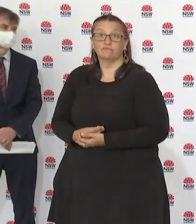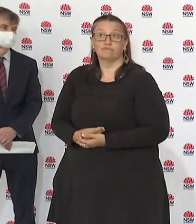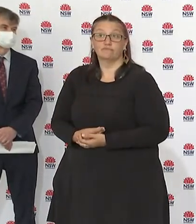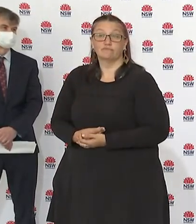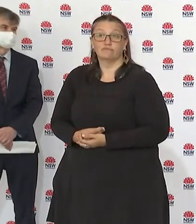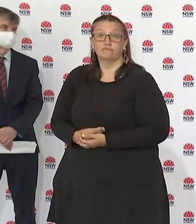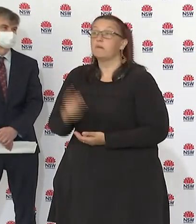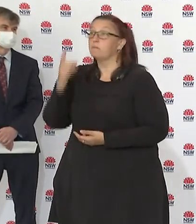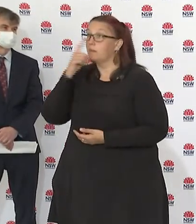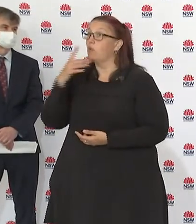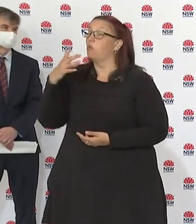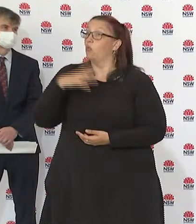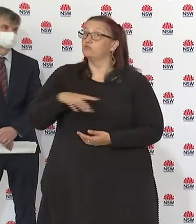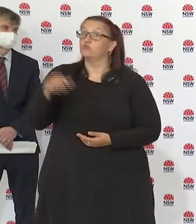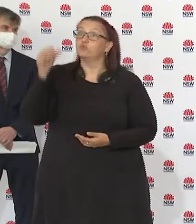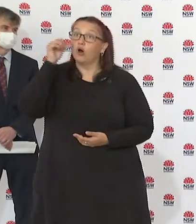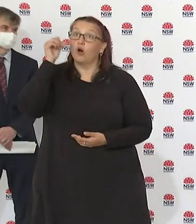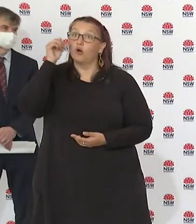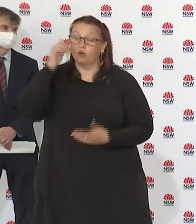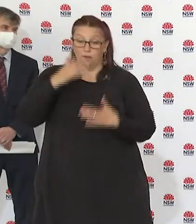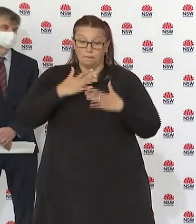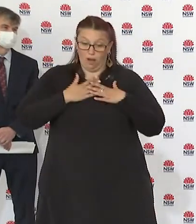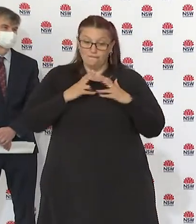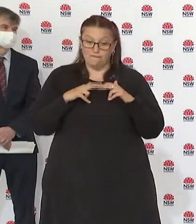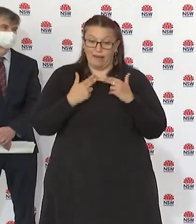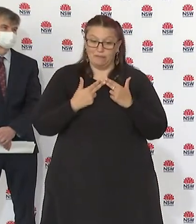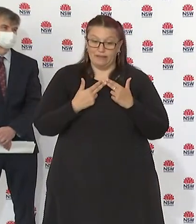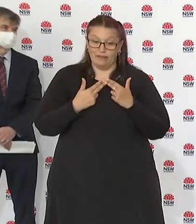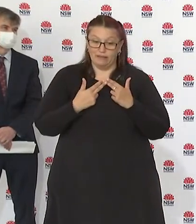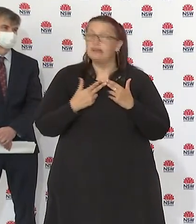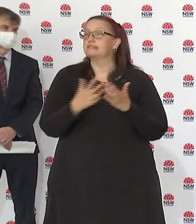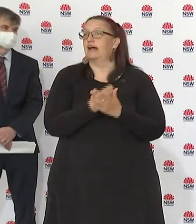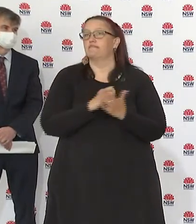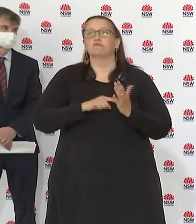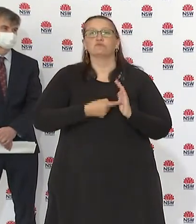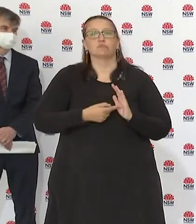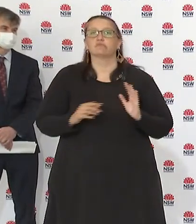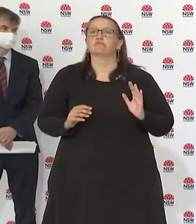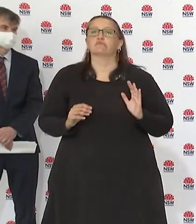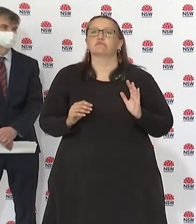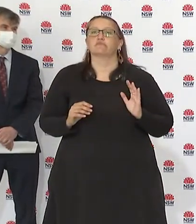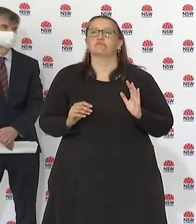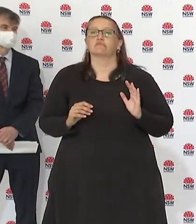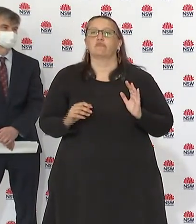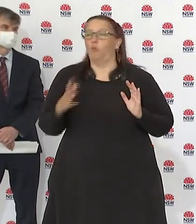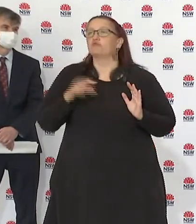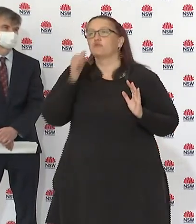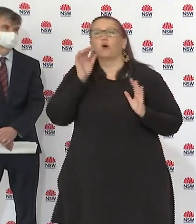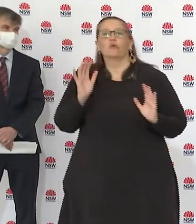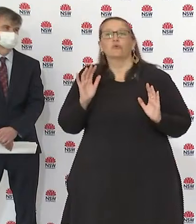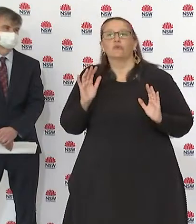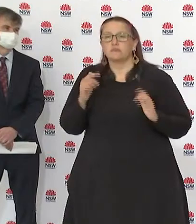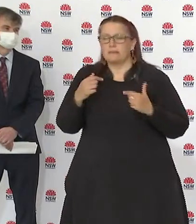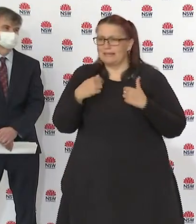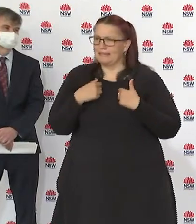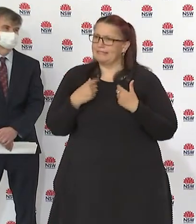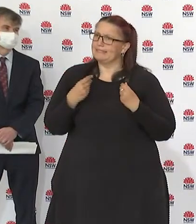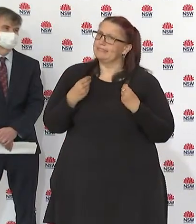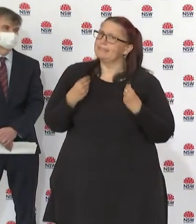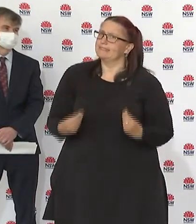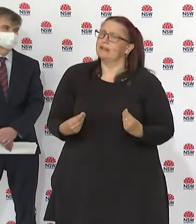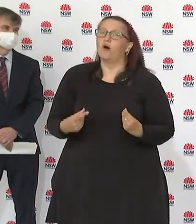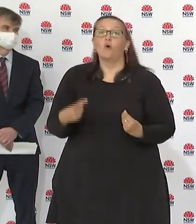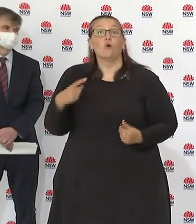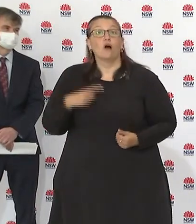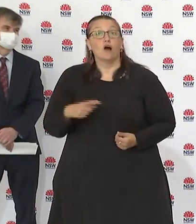and foremost want to know that they and their loved ones are being kept safe. But that's why it's really difficult for me to fathom how people